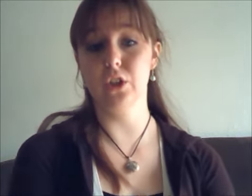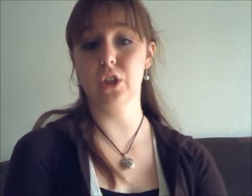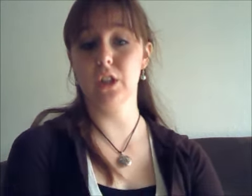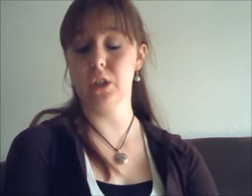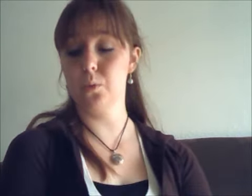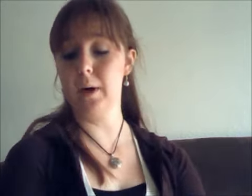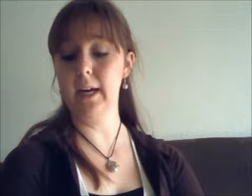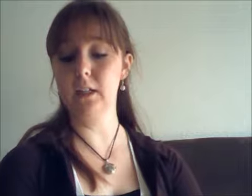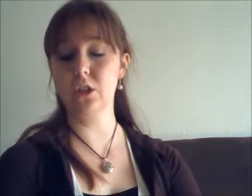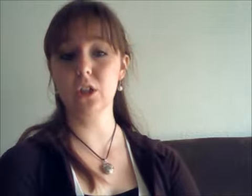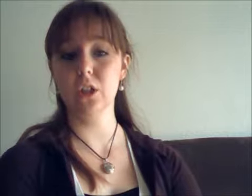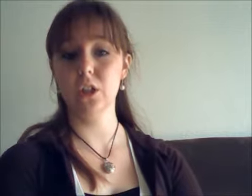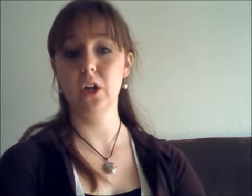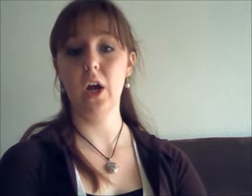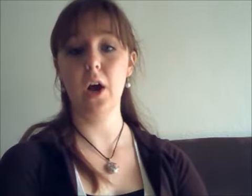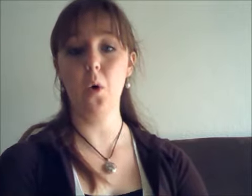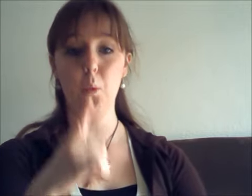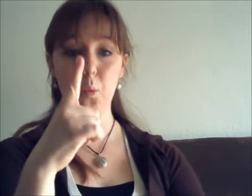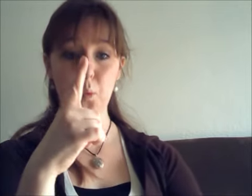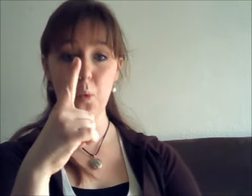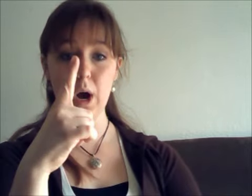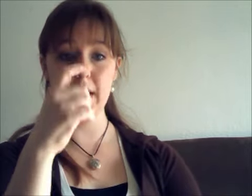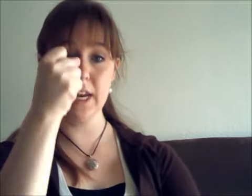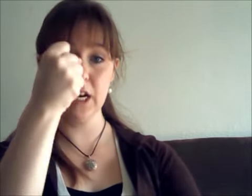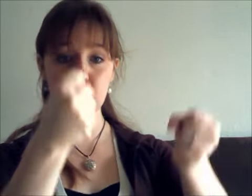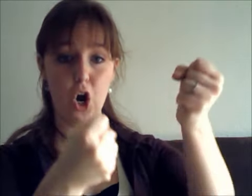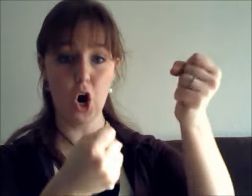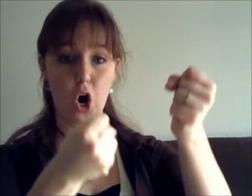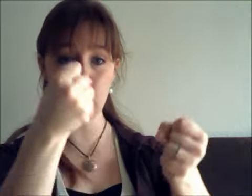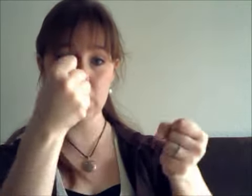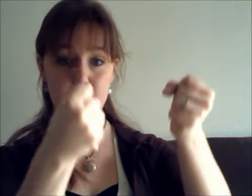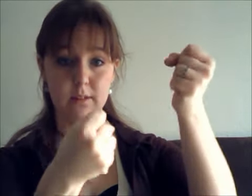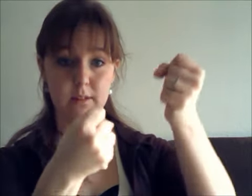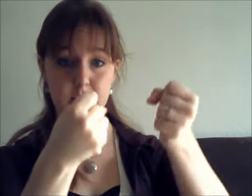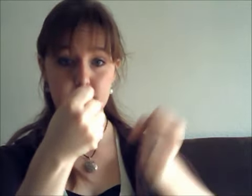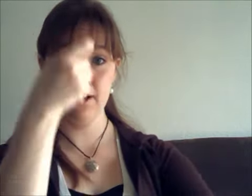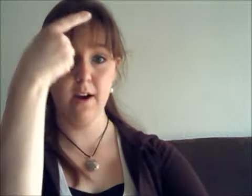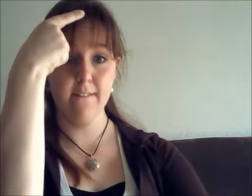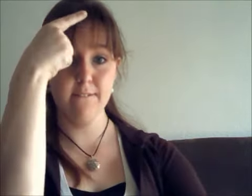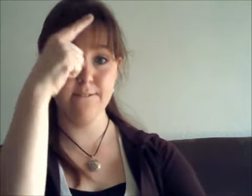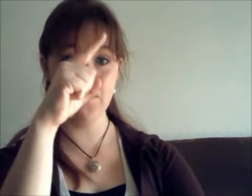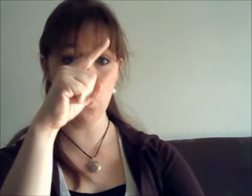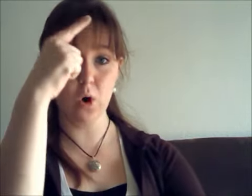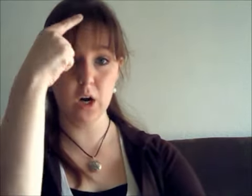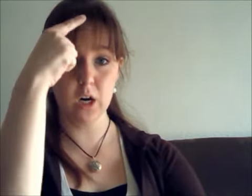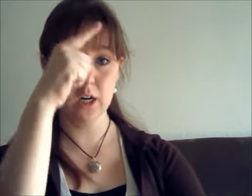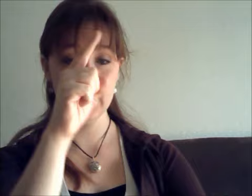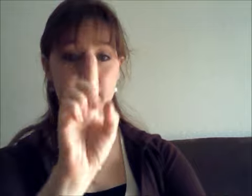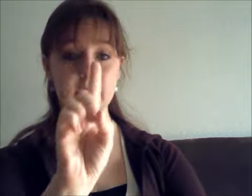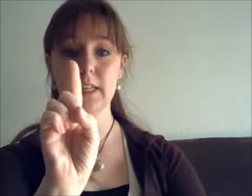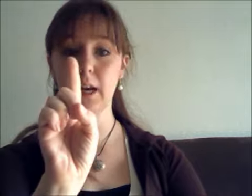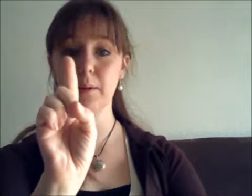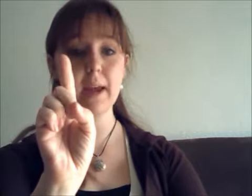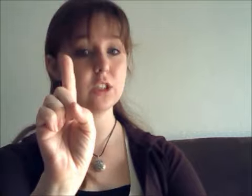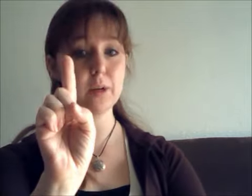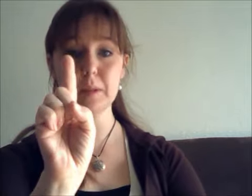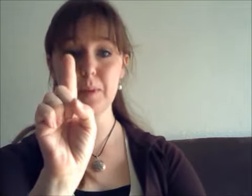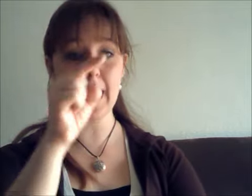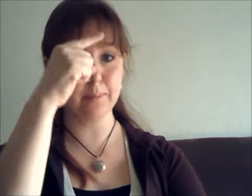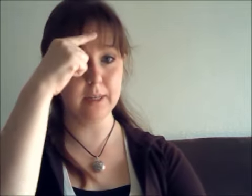going to switch one car for same hand shape as black, but it's going